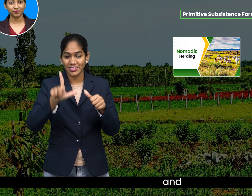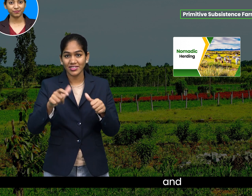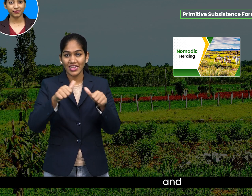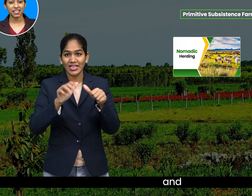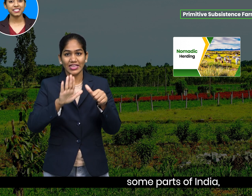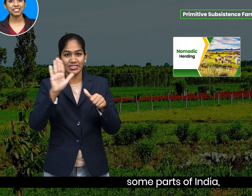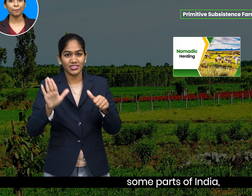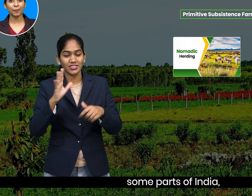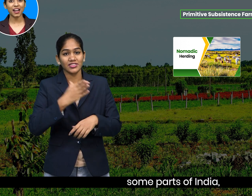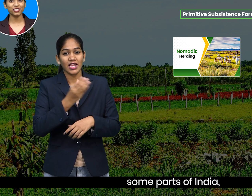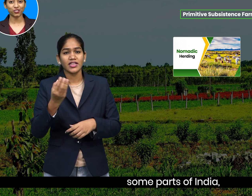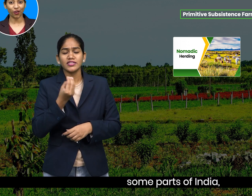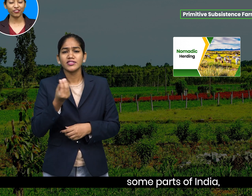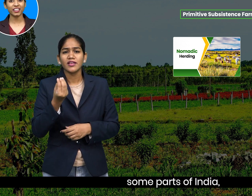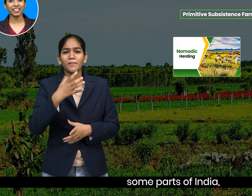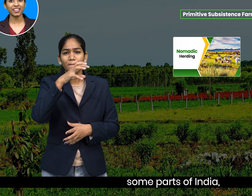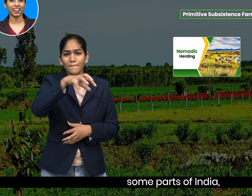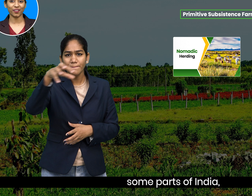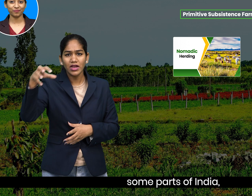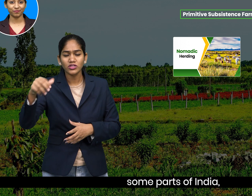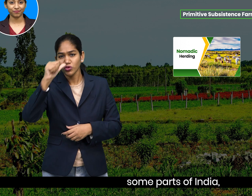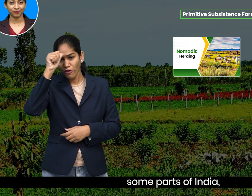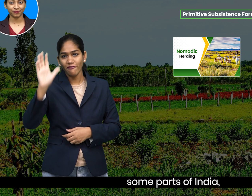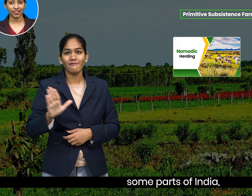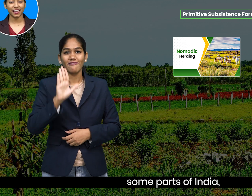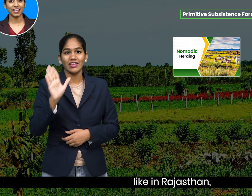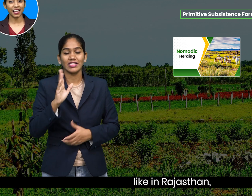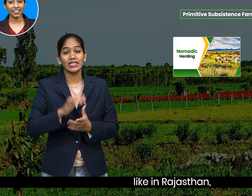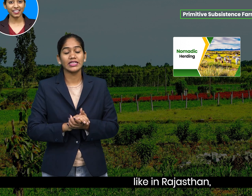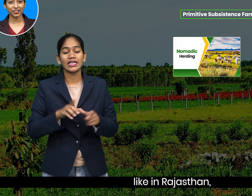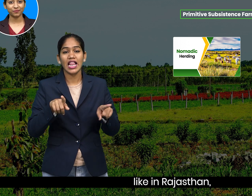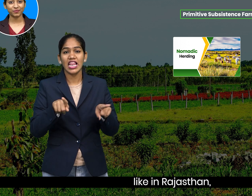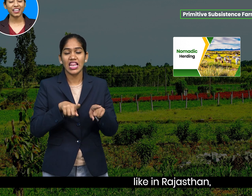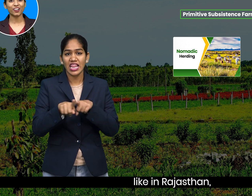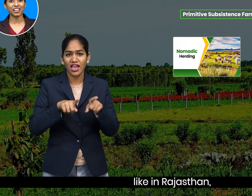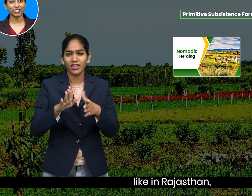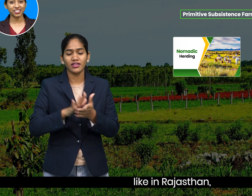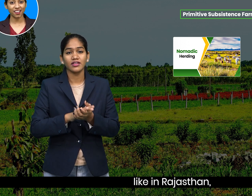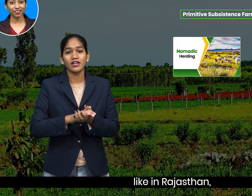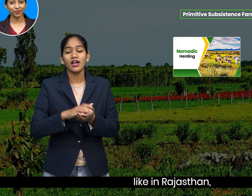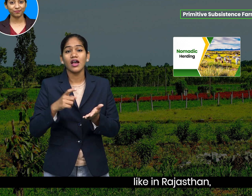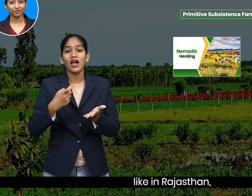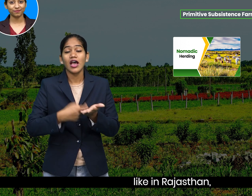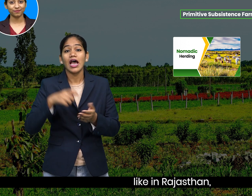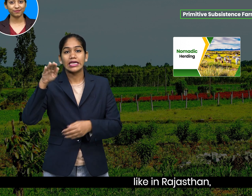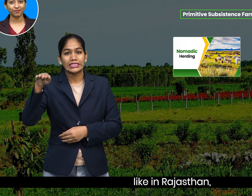and some parts of India like Rajasthan